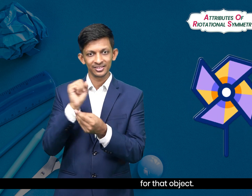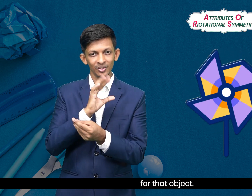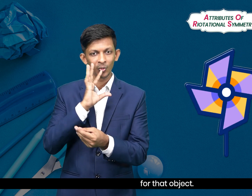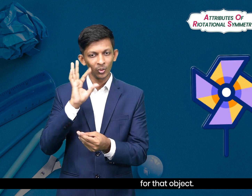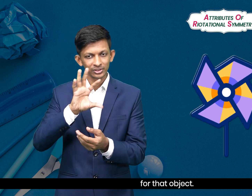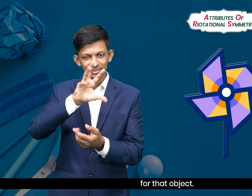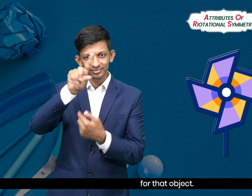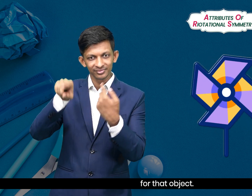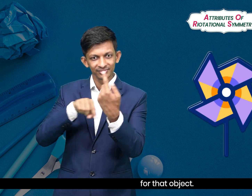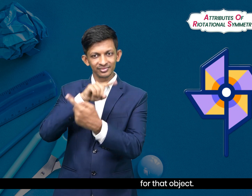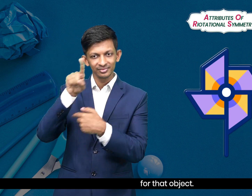for that object.